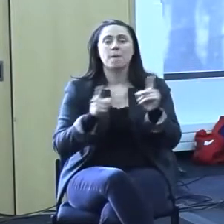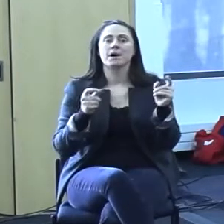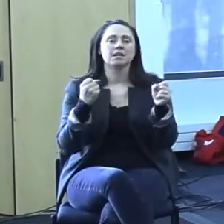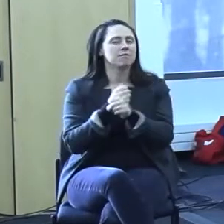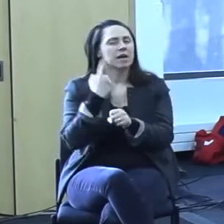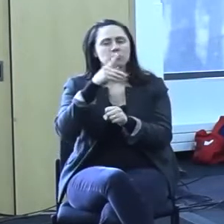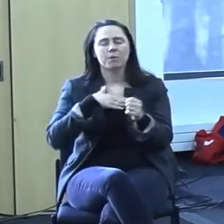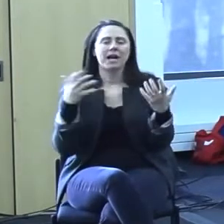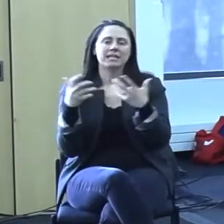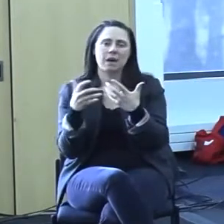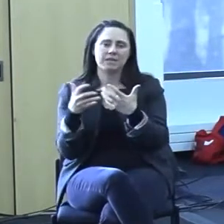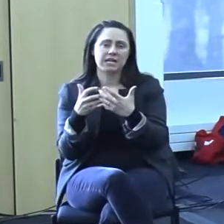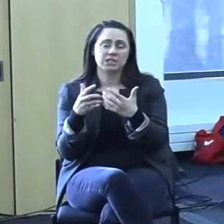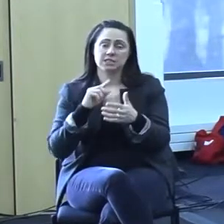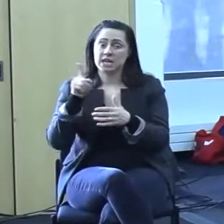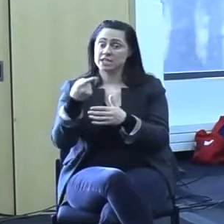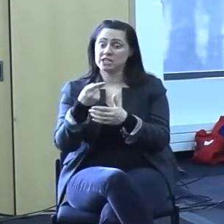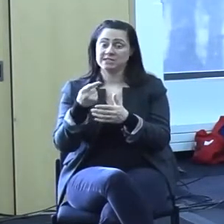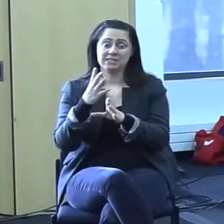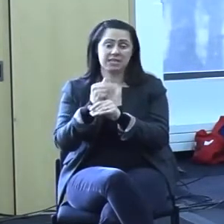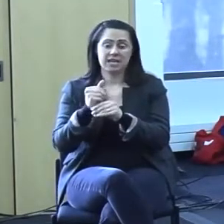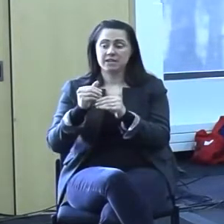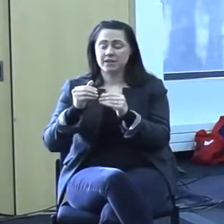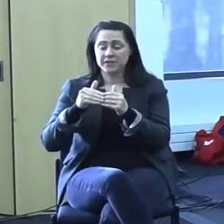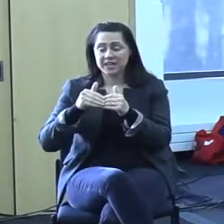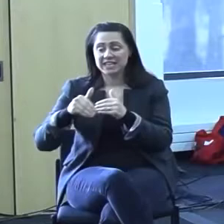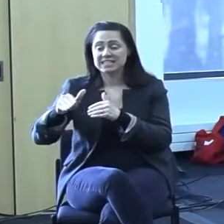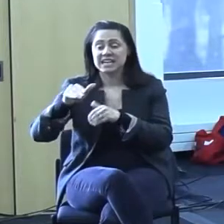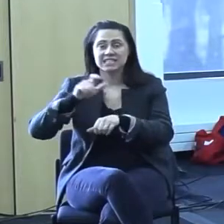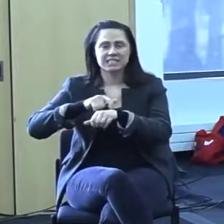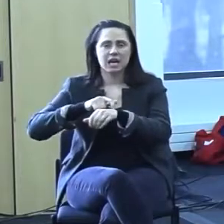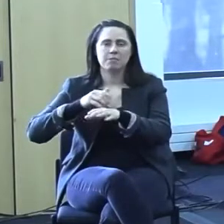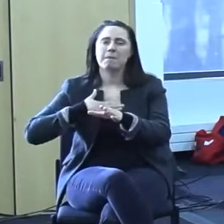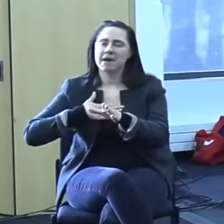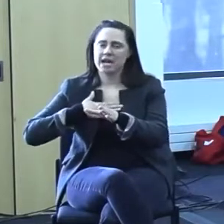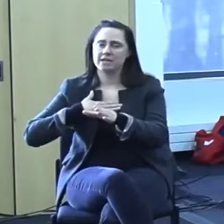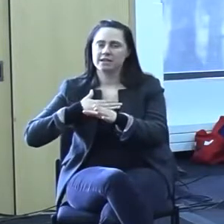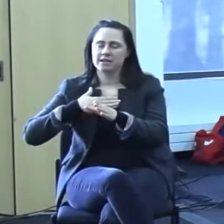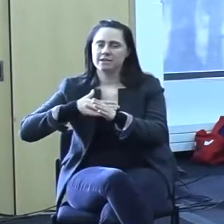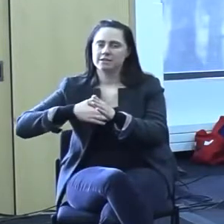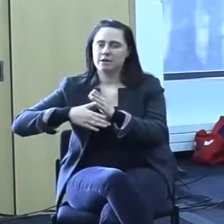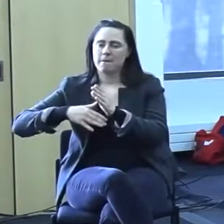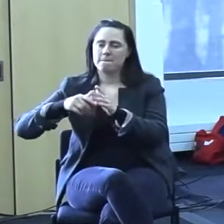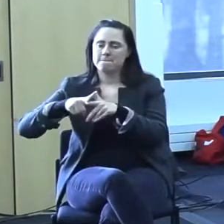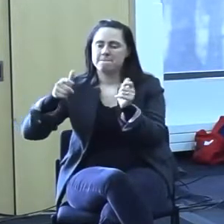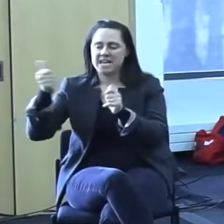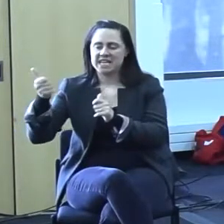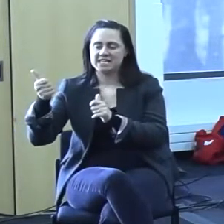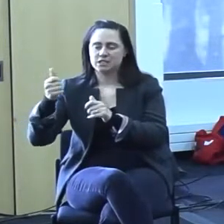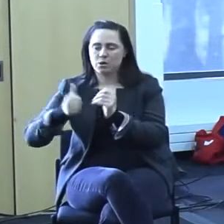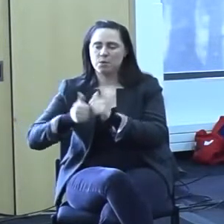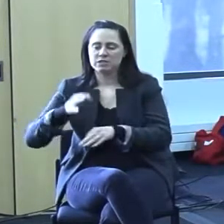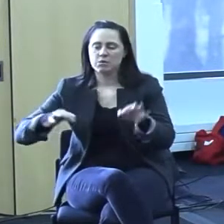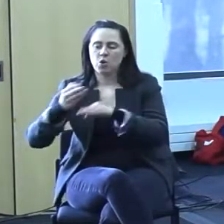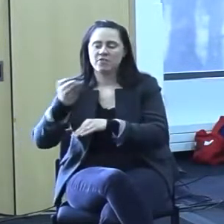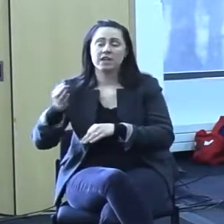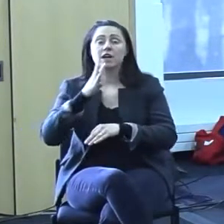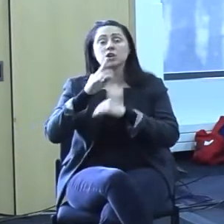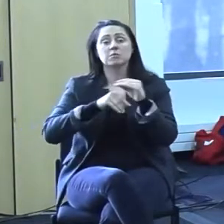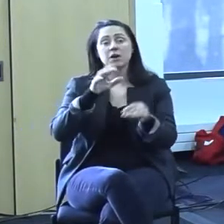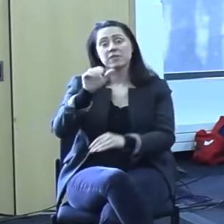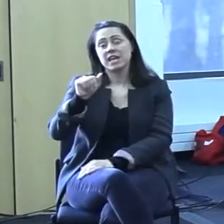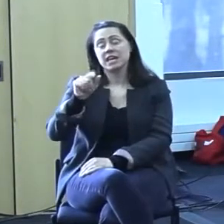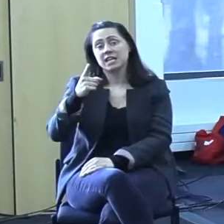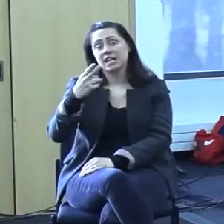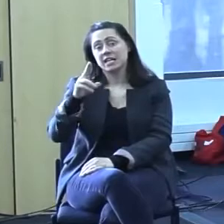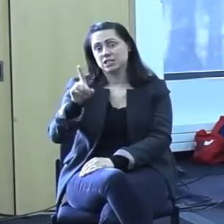Like, usually I just get extended time. That's usually my main one because for me, like, I did talk about like the ADHD. Like,